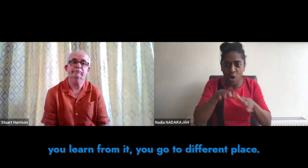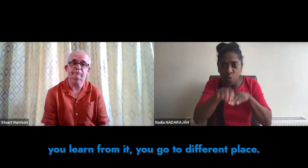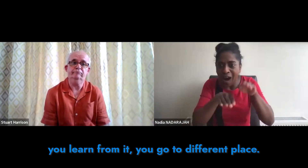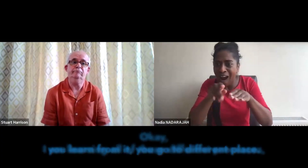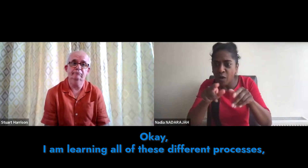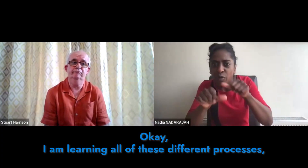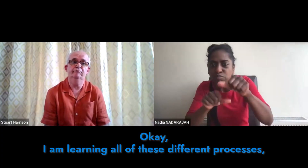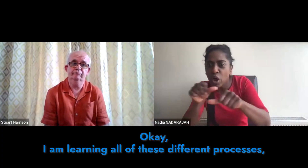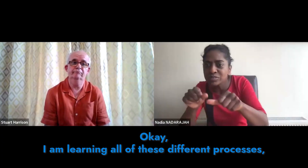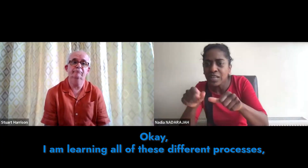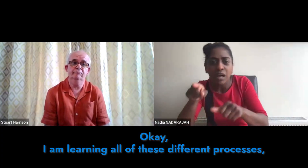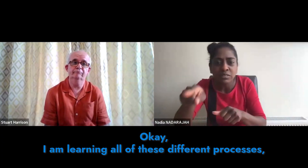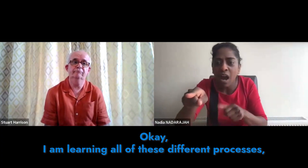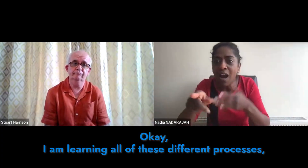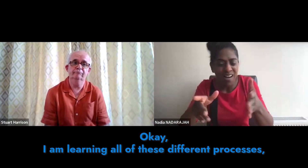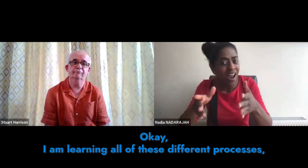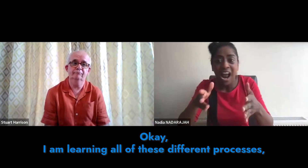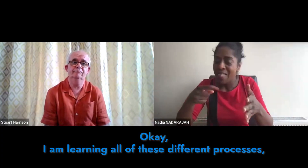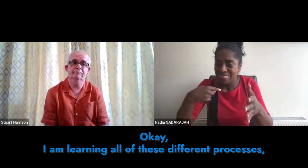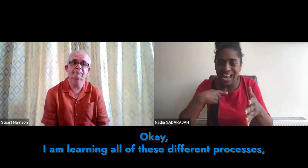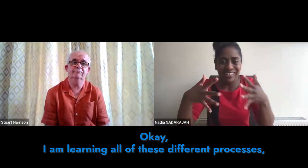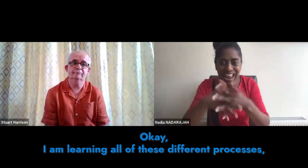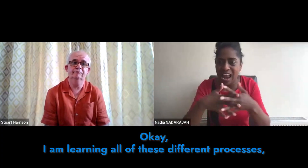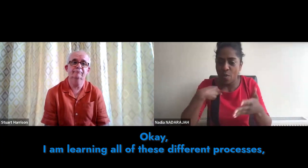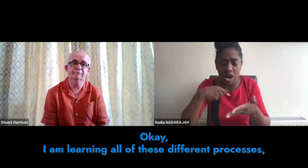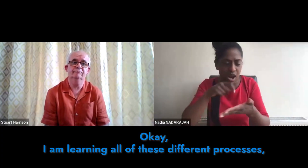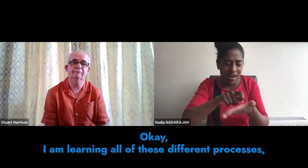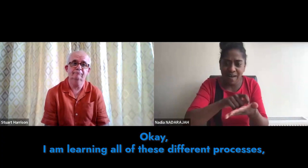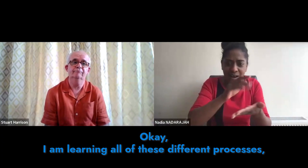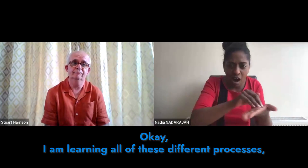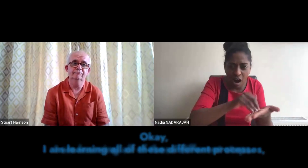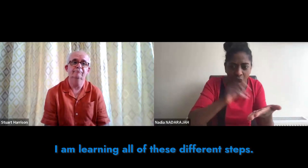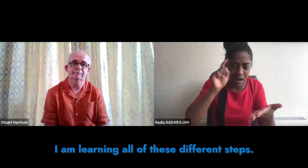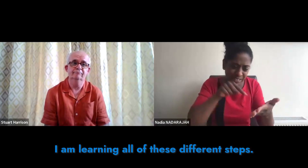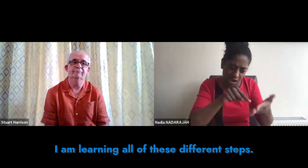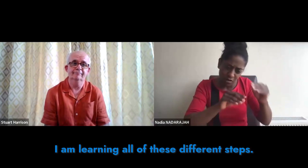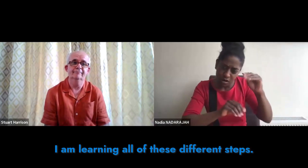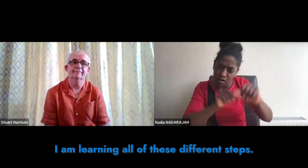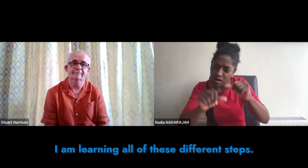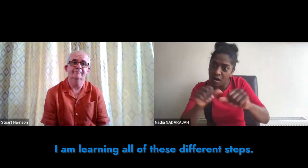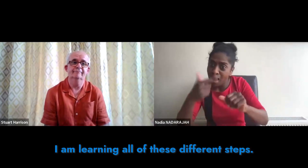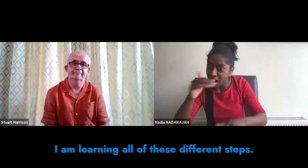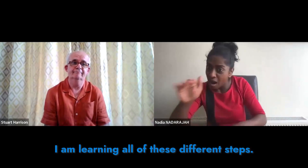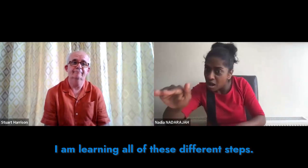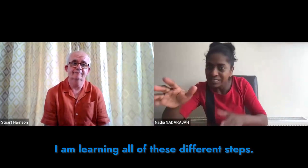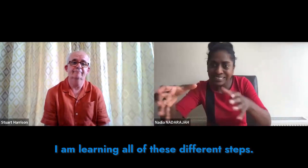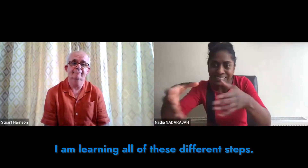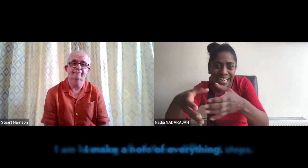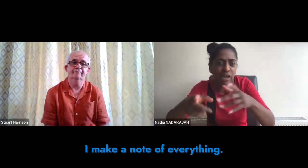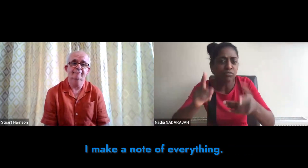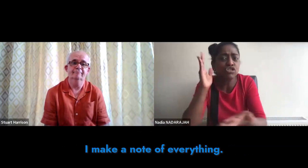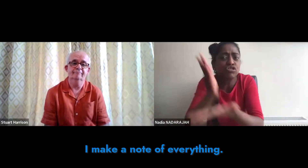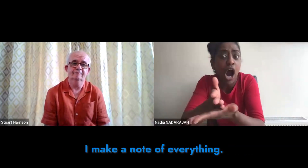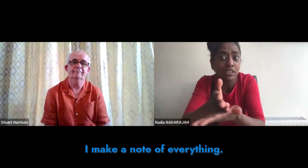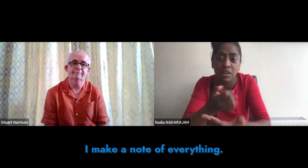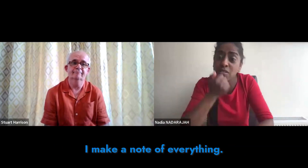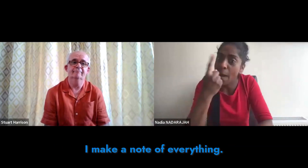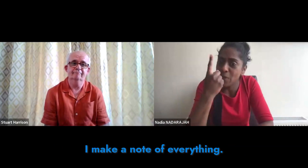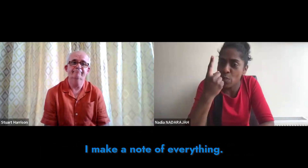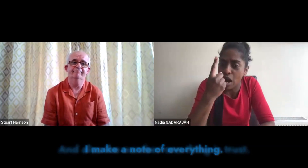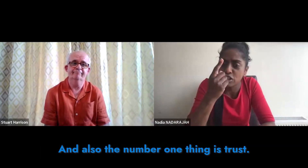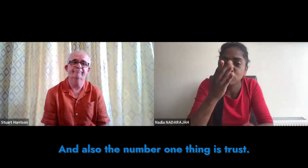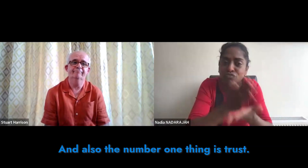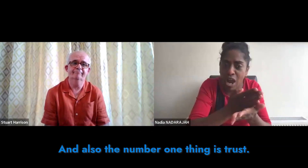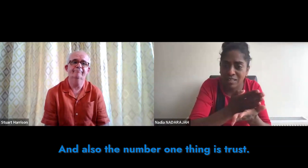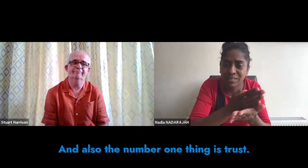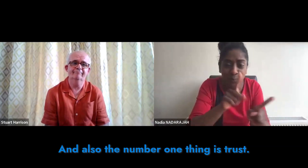to different places. Okay, I am learning all of these different processes. I am learning all of these different steps. I make a note of